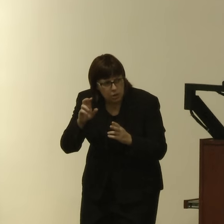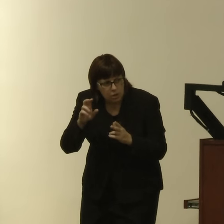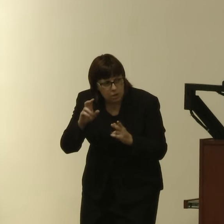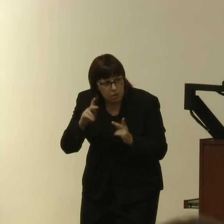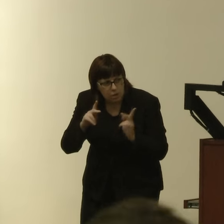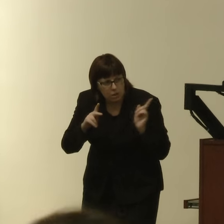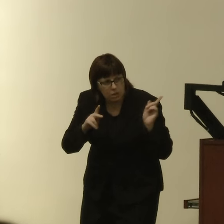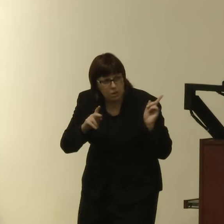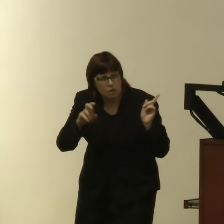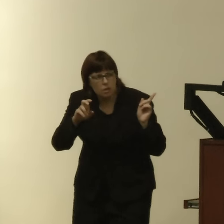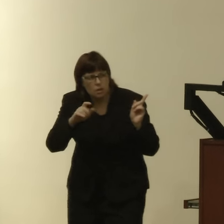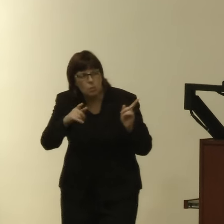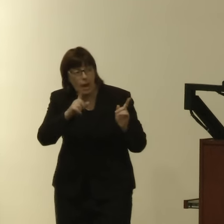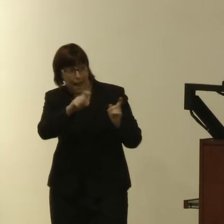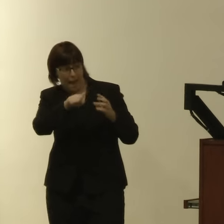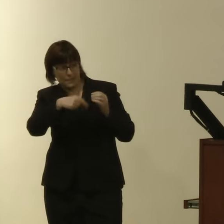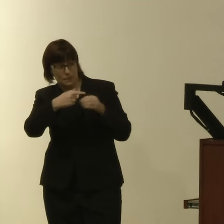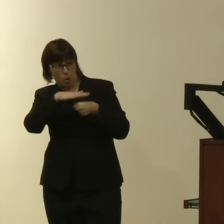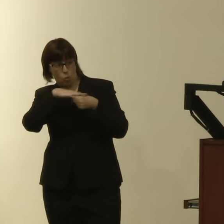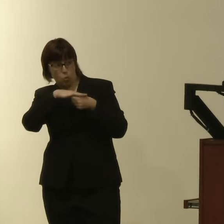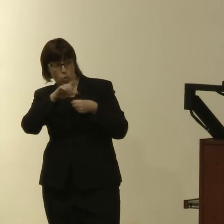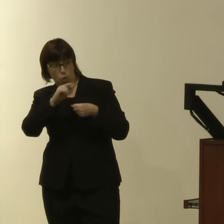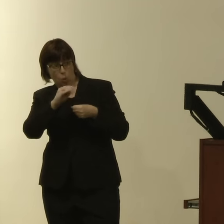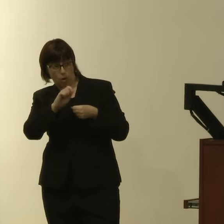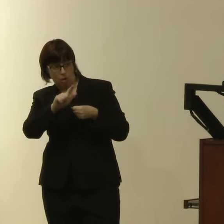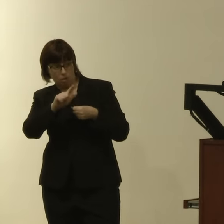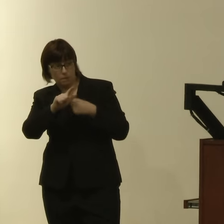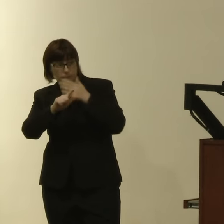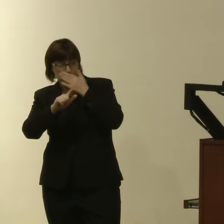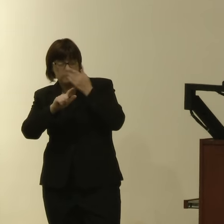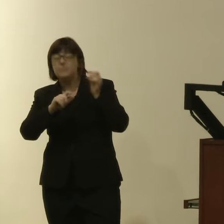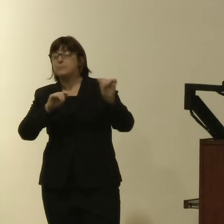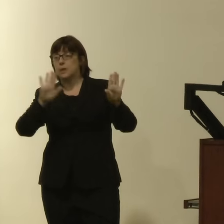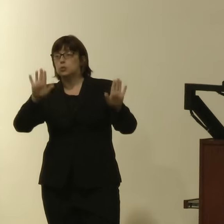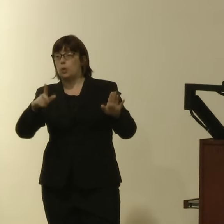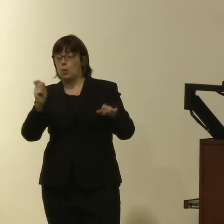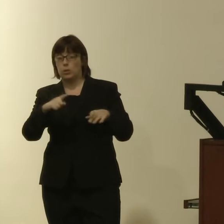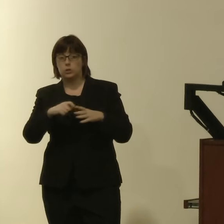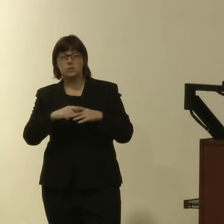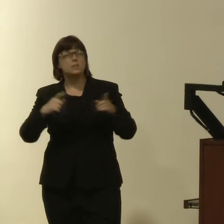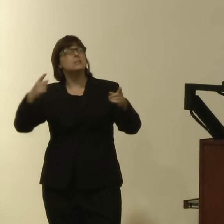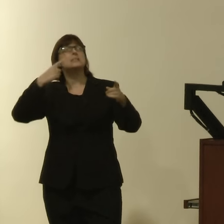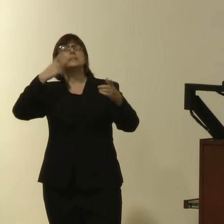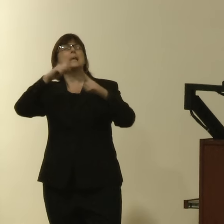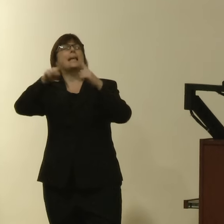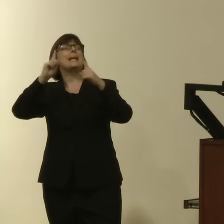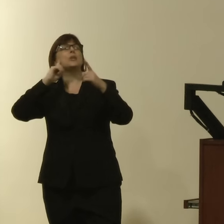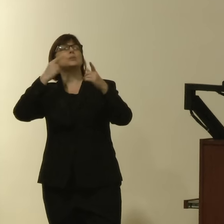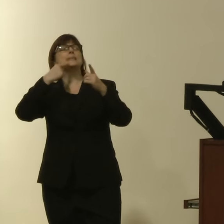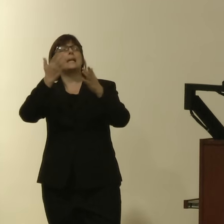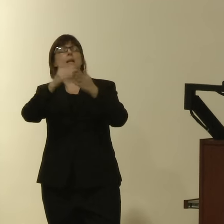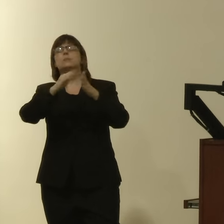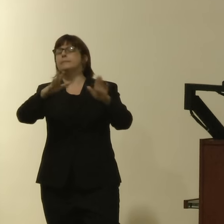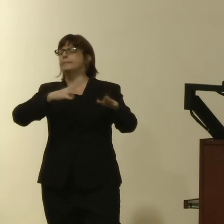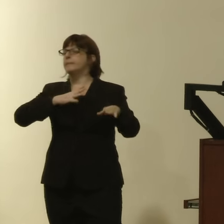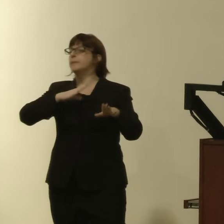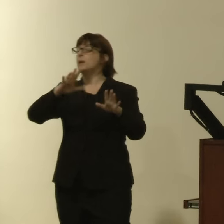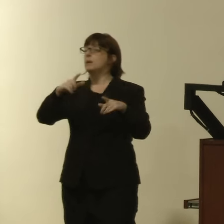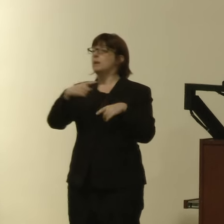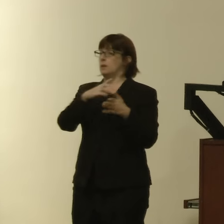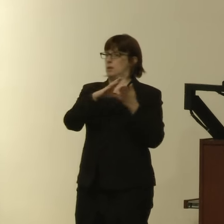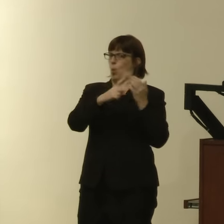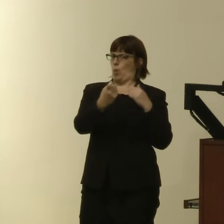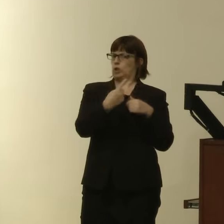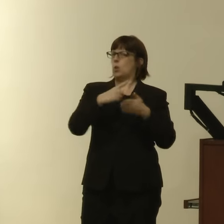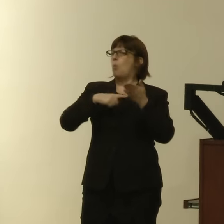Yeah, endemic, and you mean local? Well, it's a great question, all right? And sorry, you know, what are some of